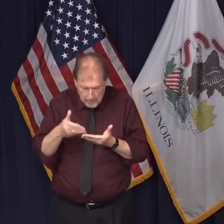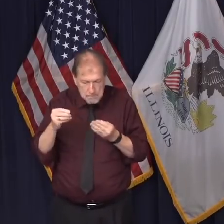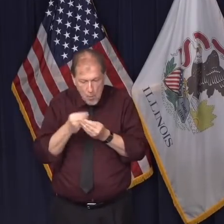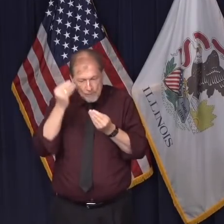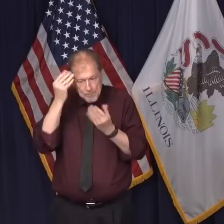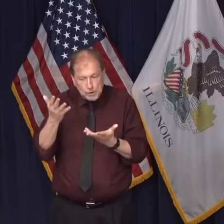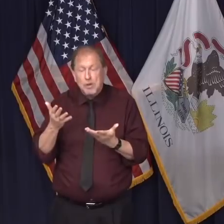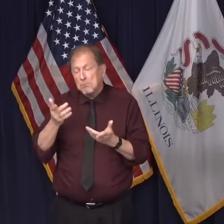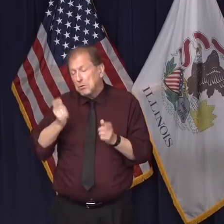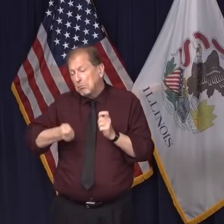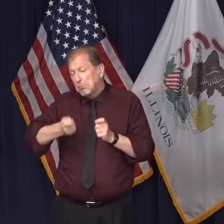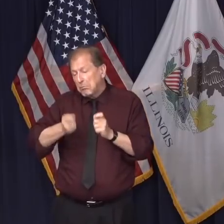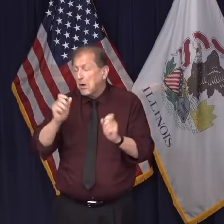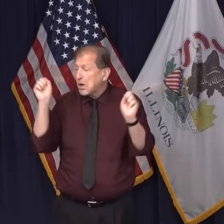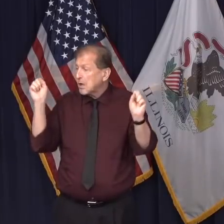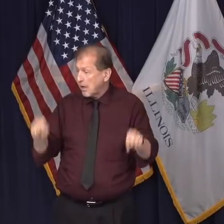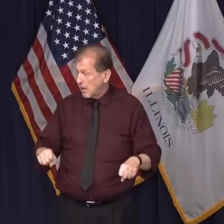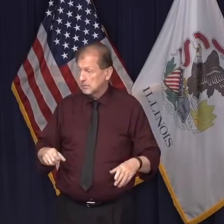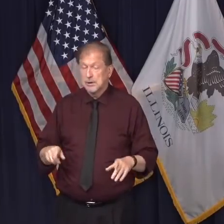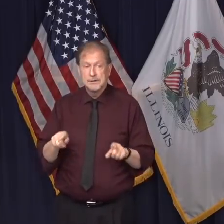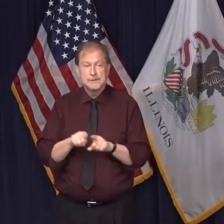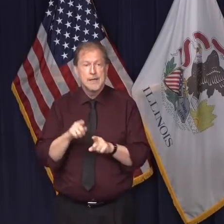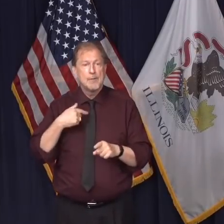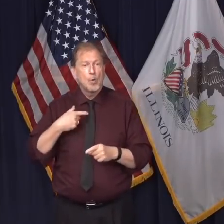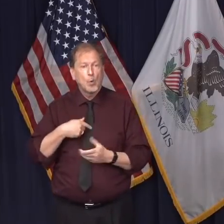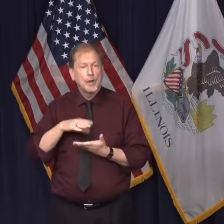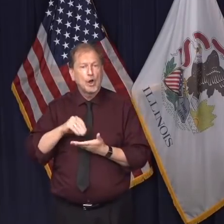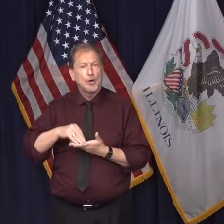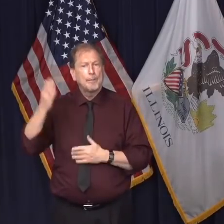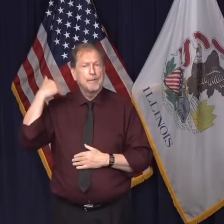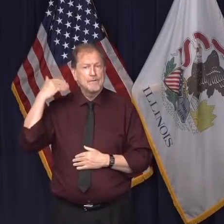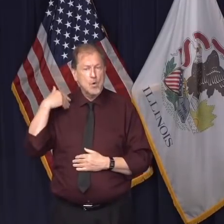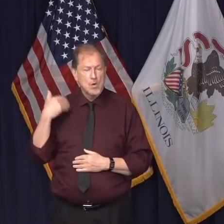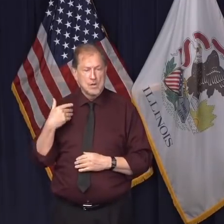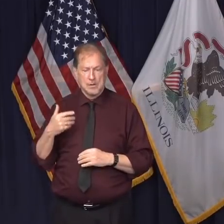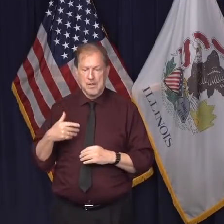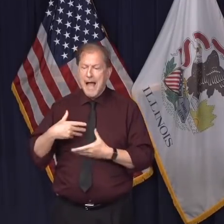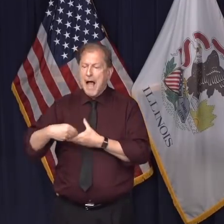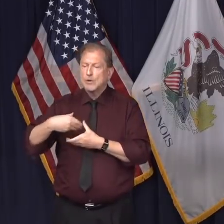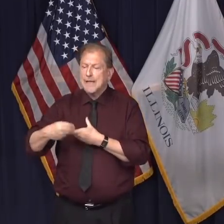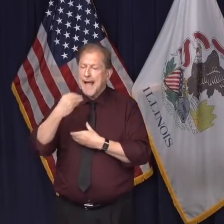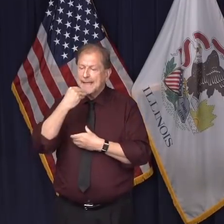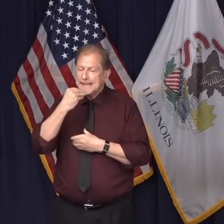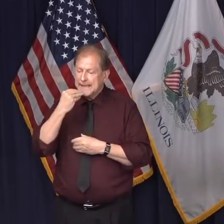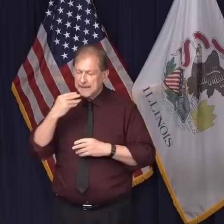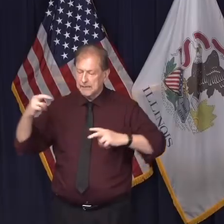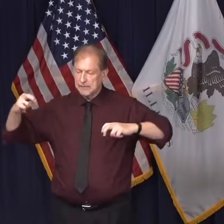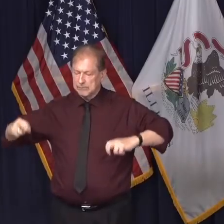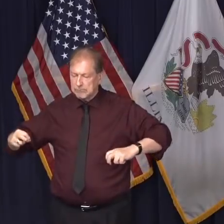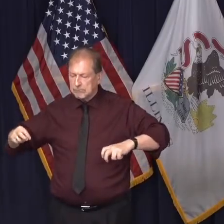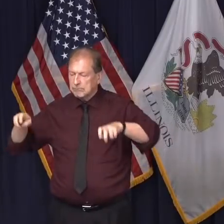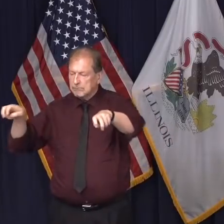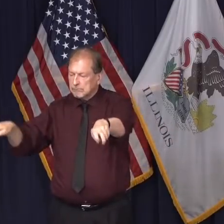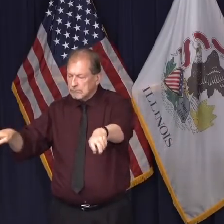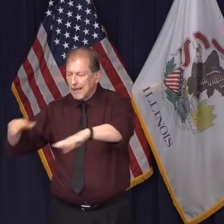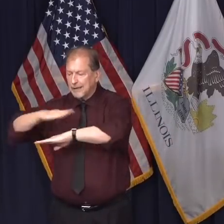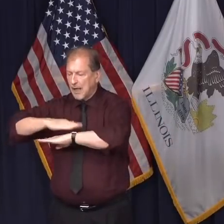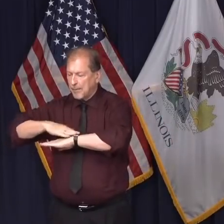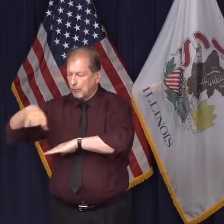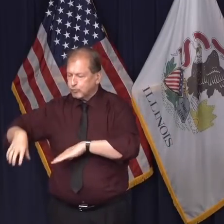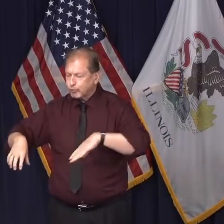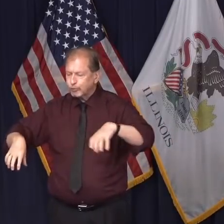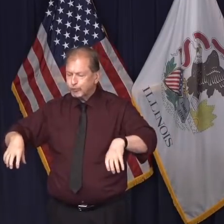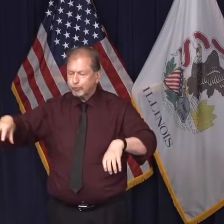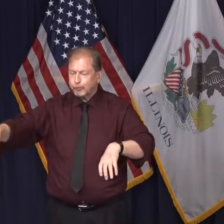adjustments. And as we learned, for example, about outdoor dining, that if you maintained the social distance, and again, this is